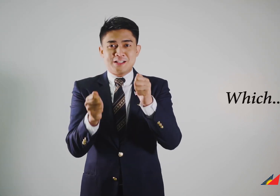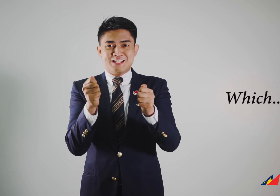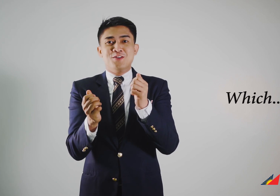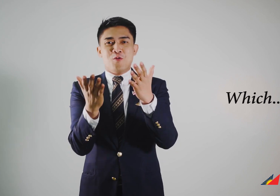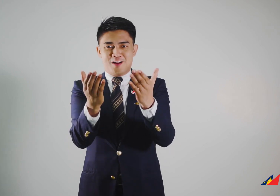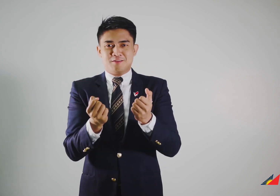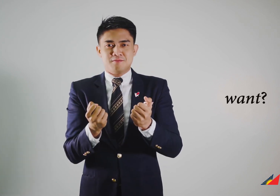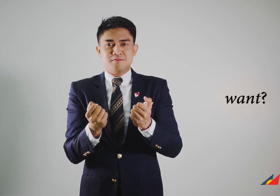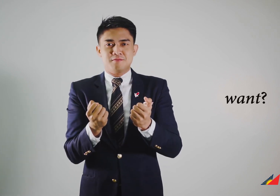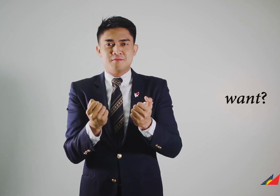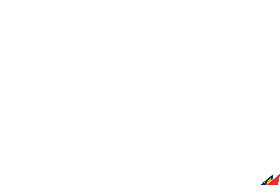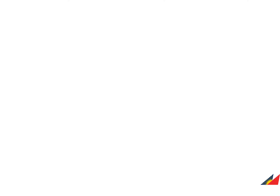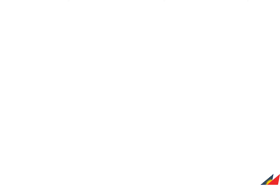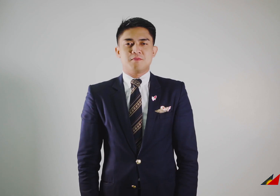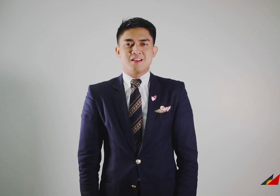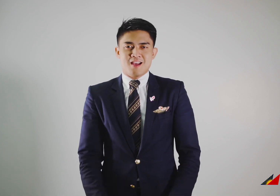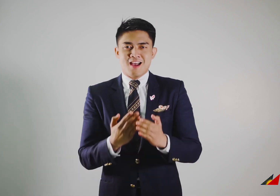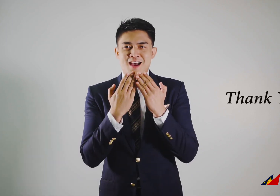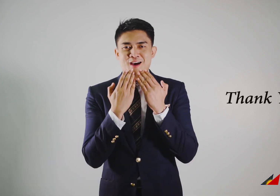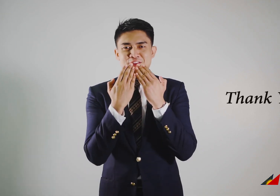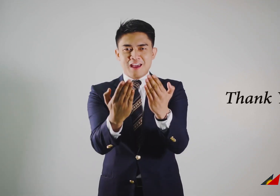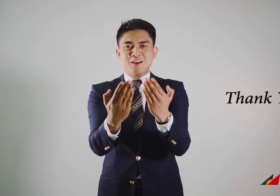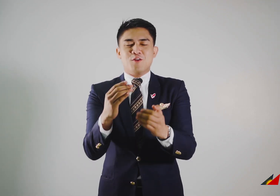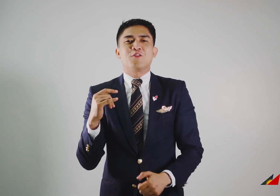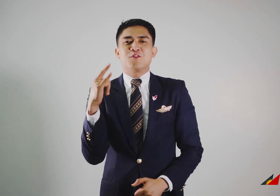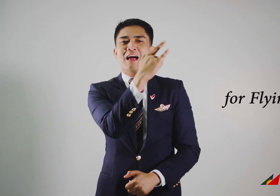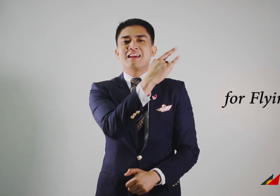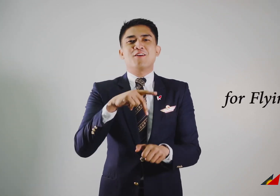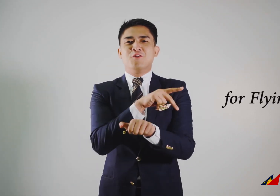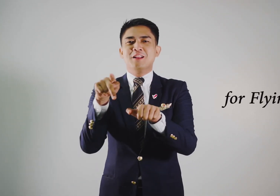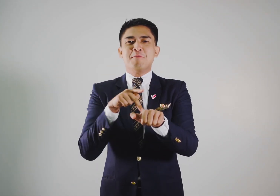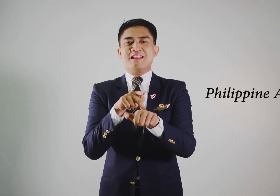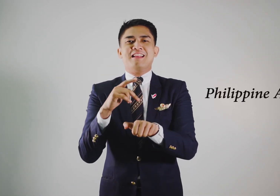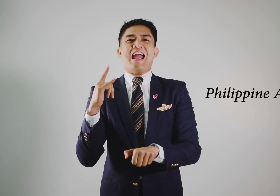Which do you want? Thank you for flying Philippine Airlines.